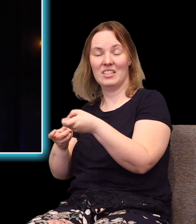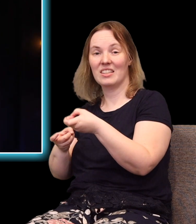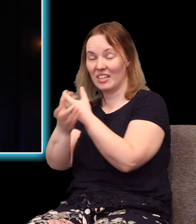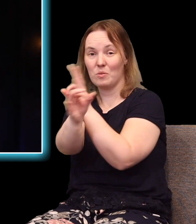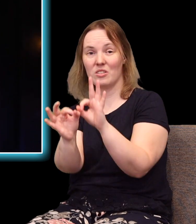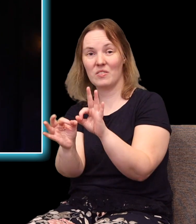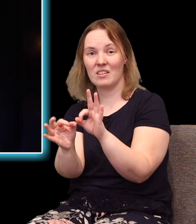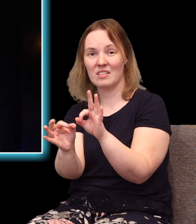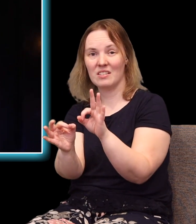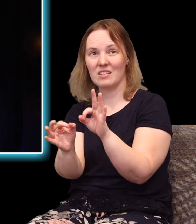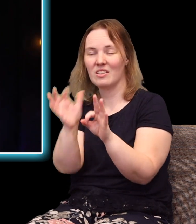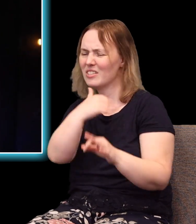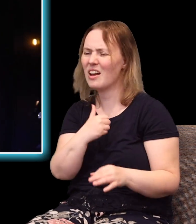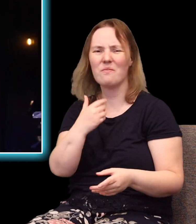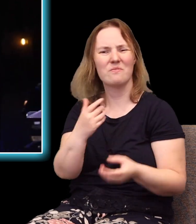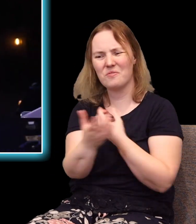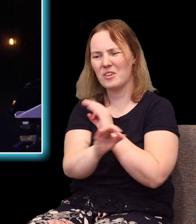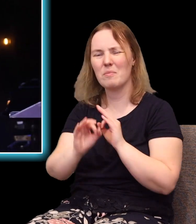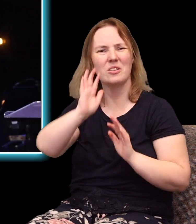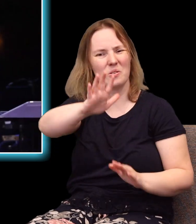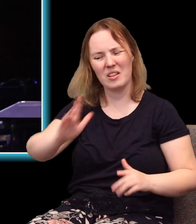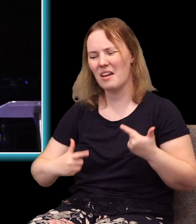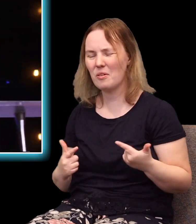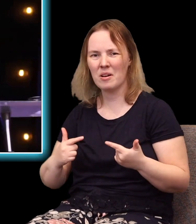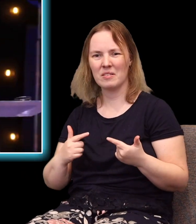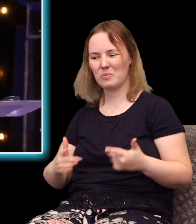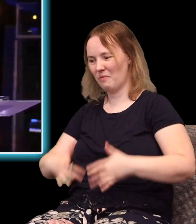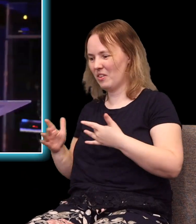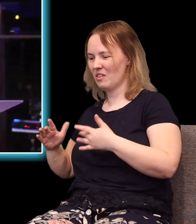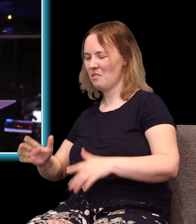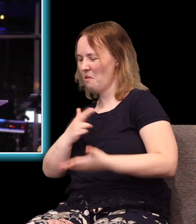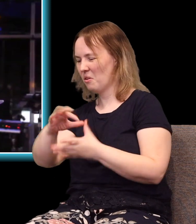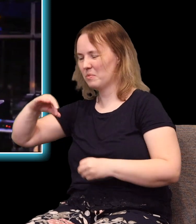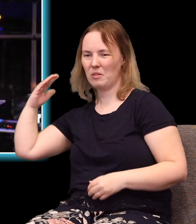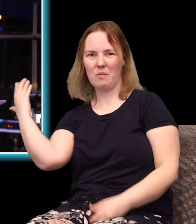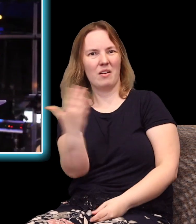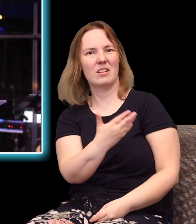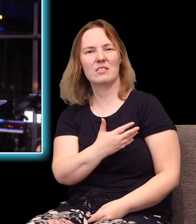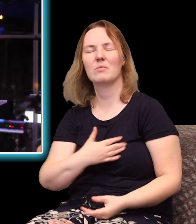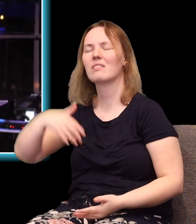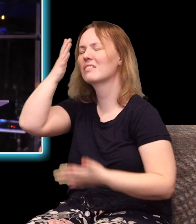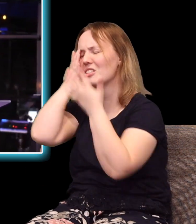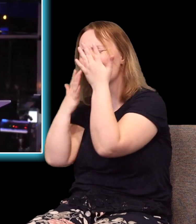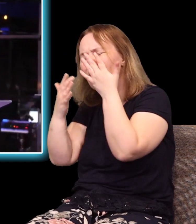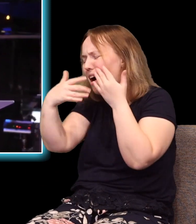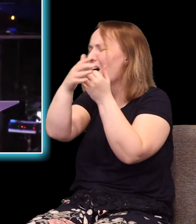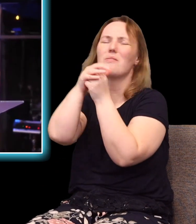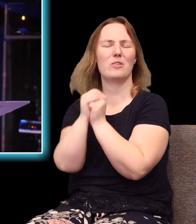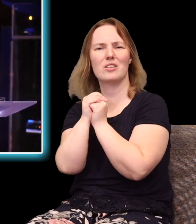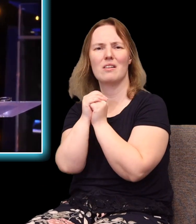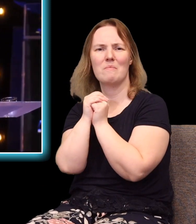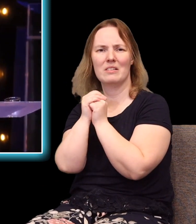that's where there's freedom. There's not freedom in your life or mine because we feel the Holy Spirit around us. You may even weep